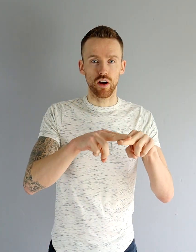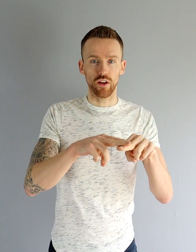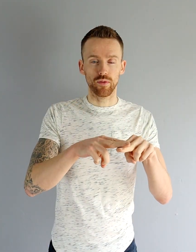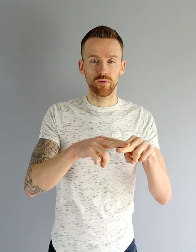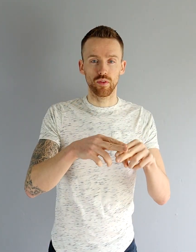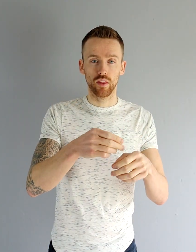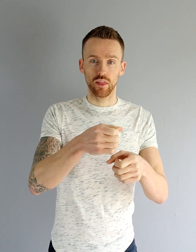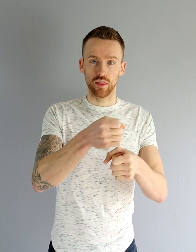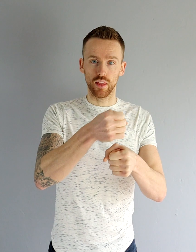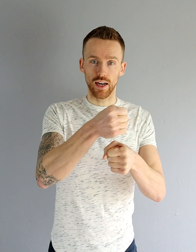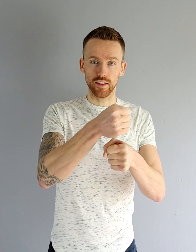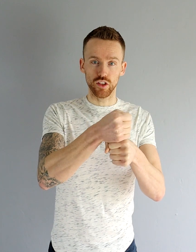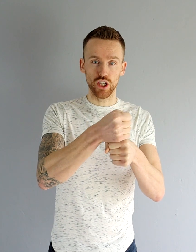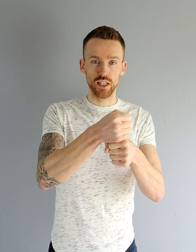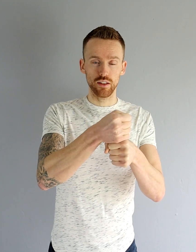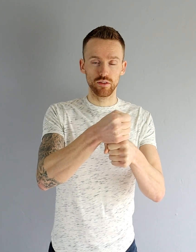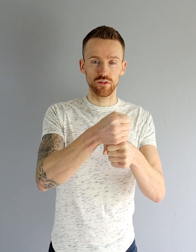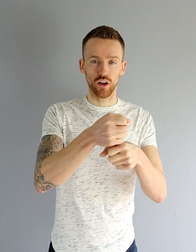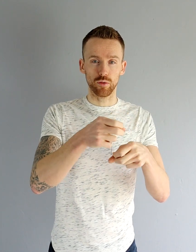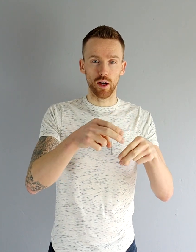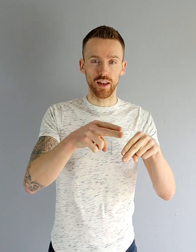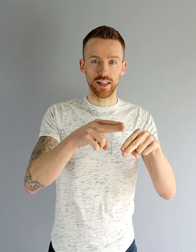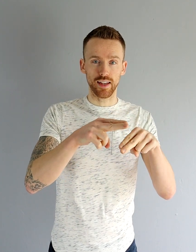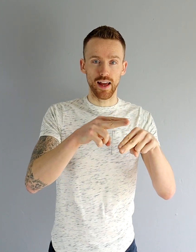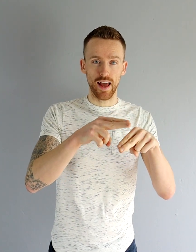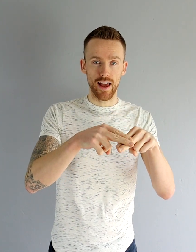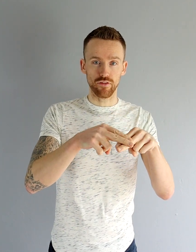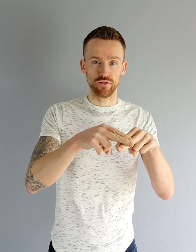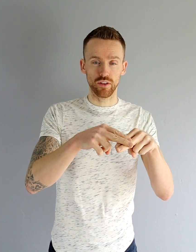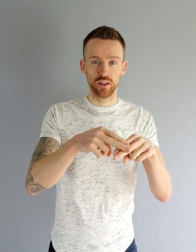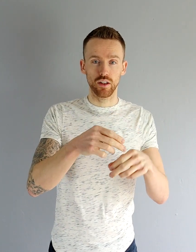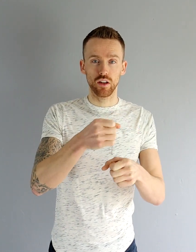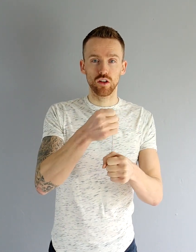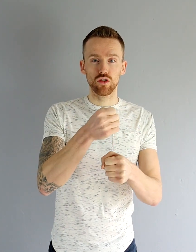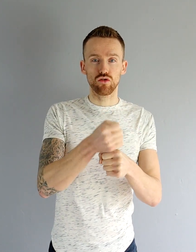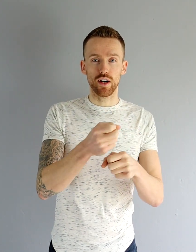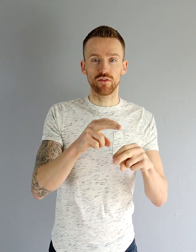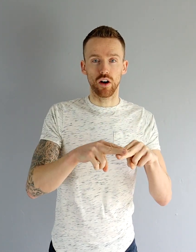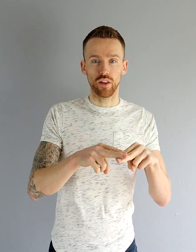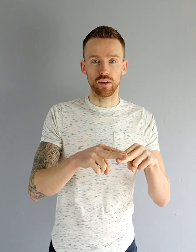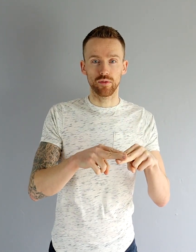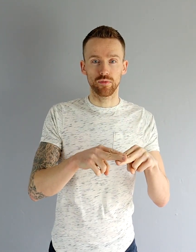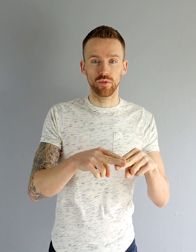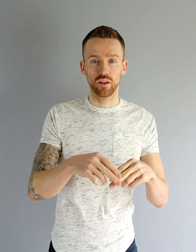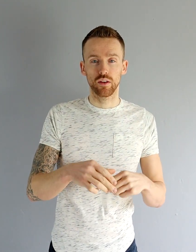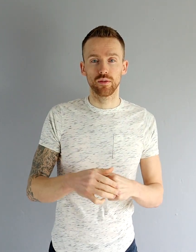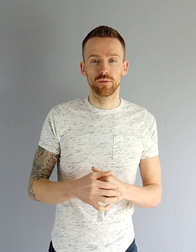Grandfather. The letter G followed by the letter F. Grandfather.